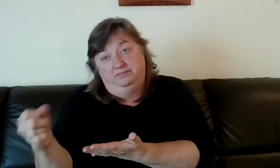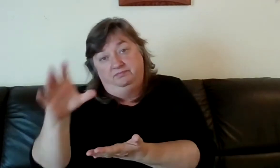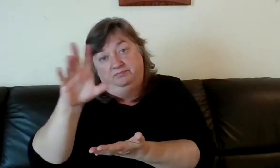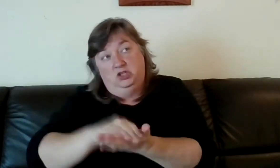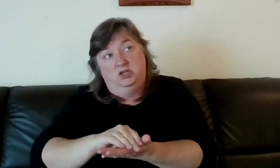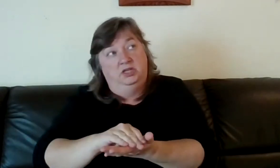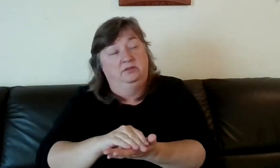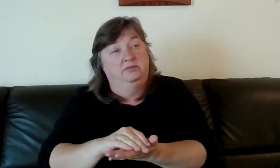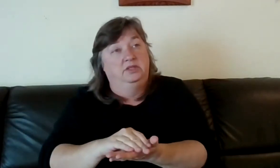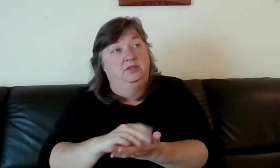Gone.